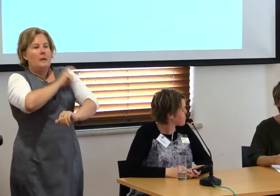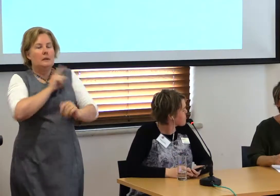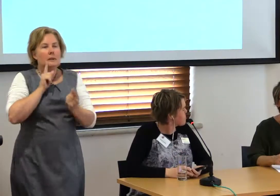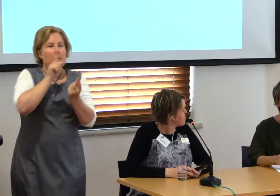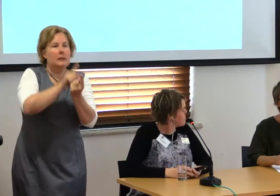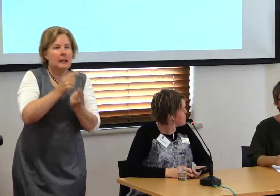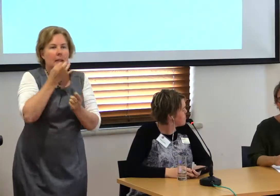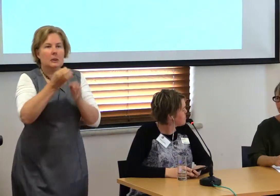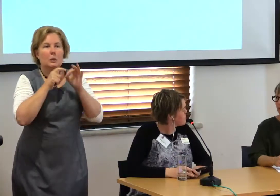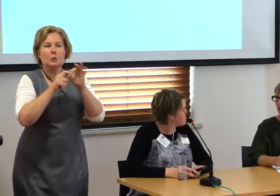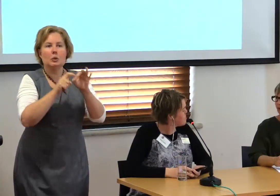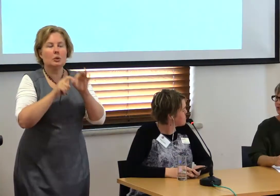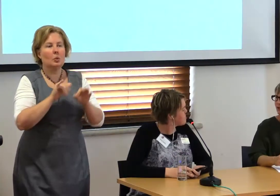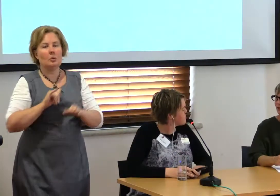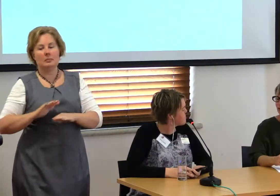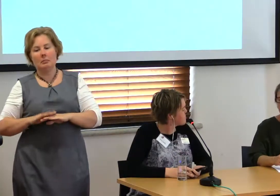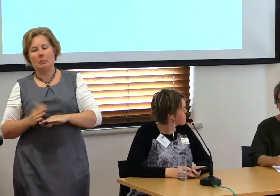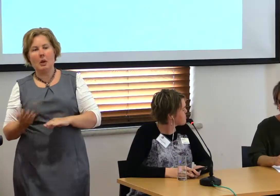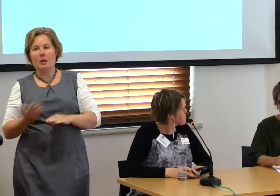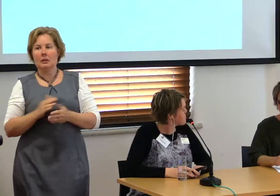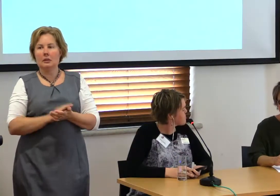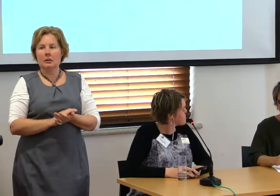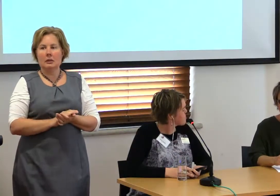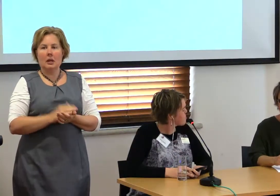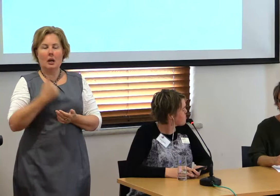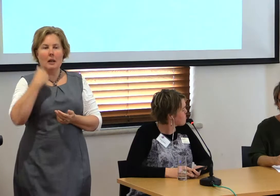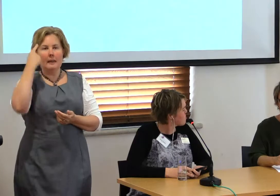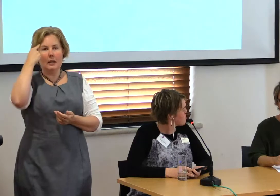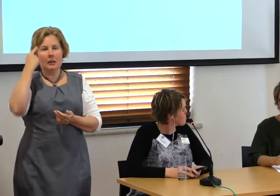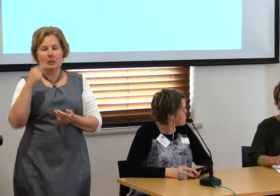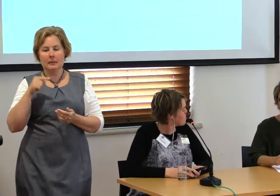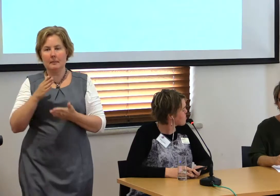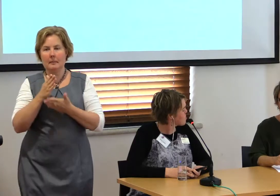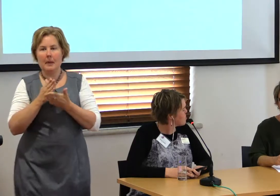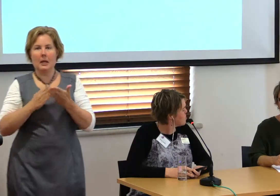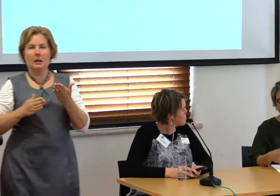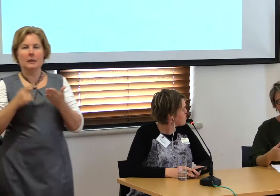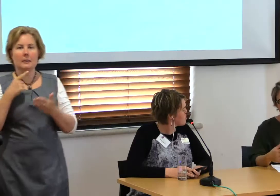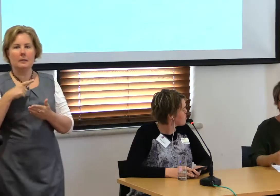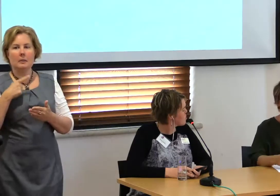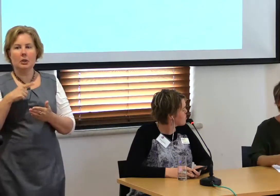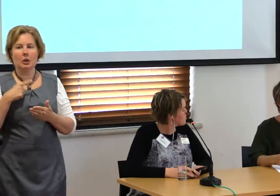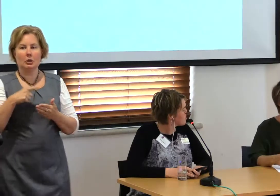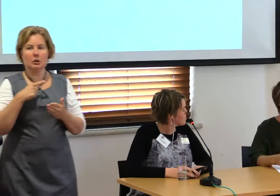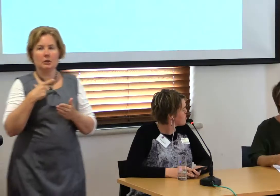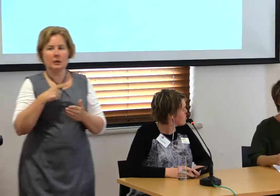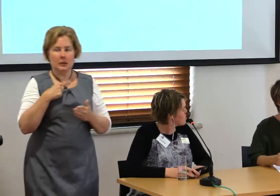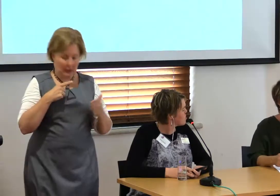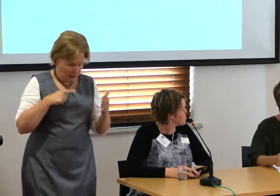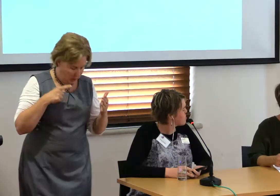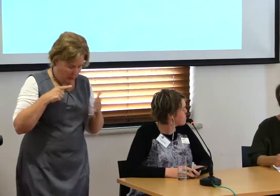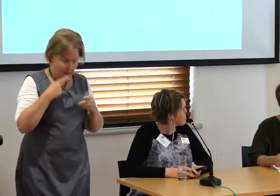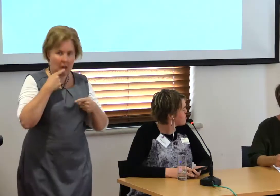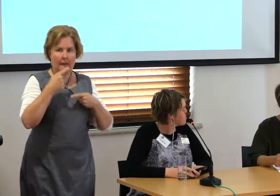questions or they can't be bothered. And I think in part that's because of the information streams that